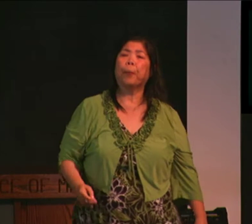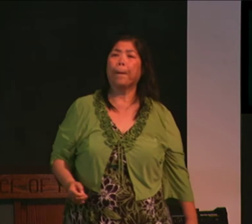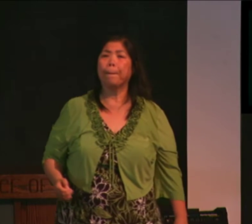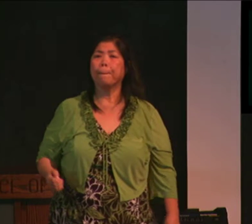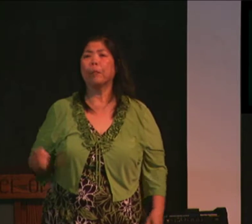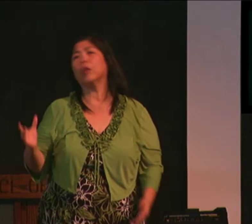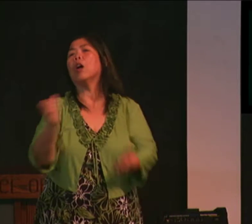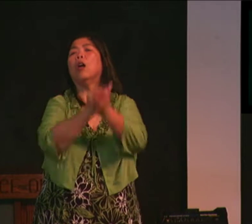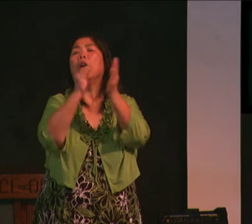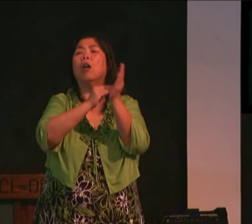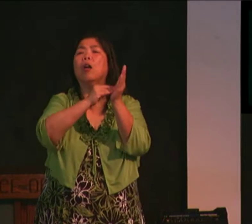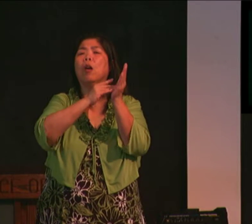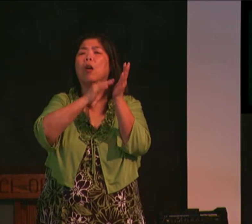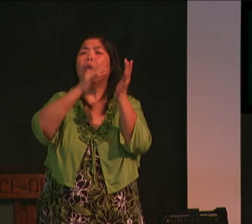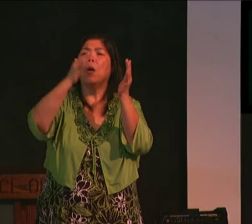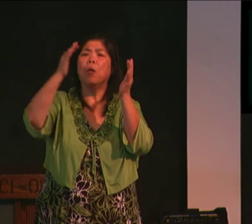You deserve the glory